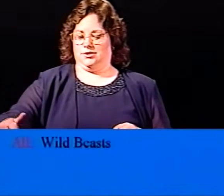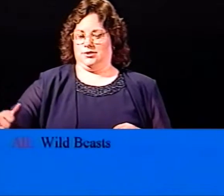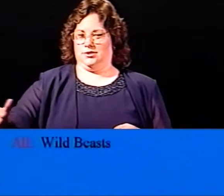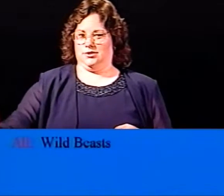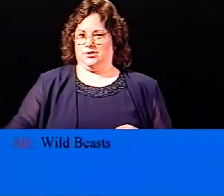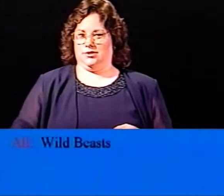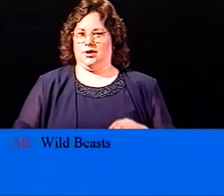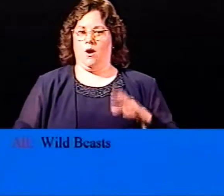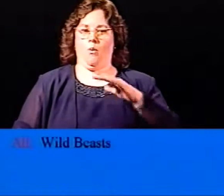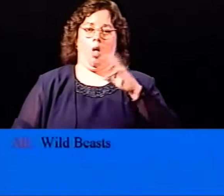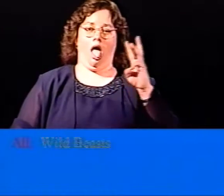wild beasts,